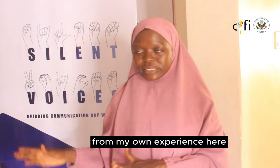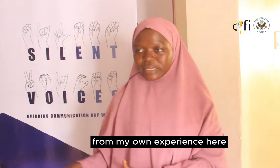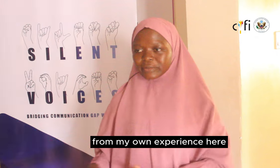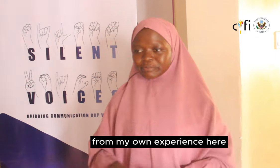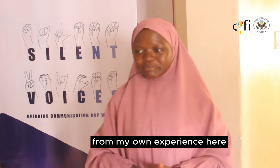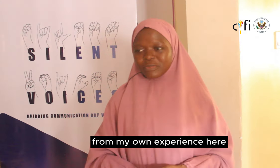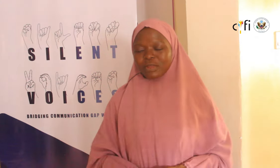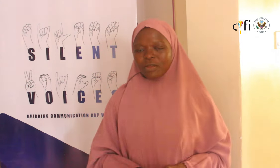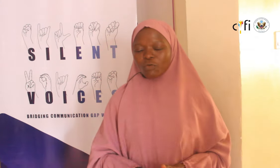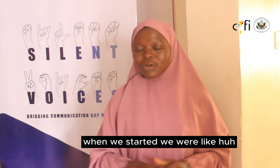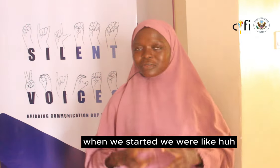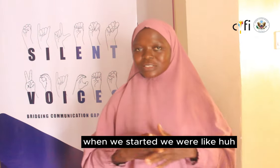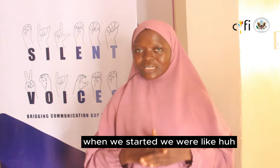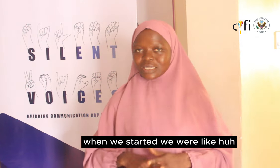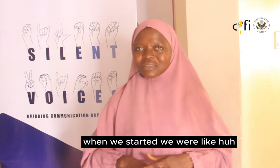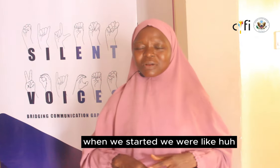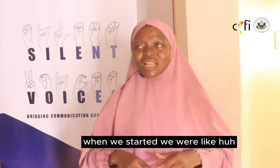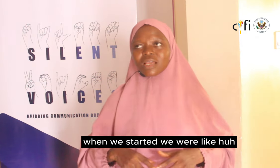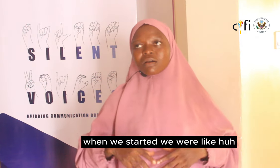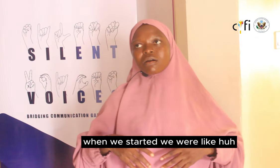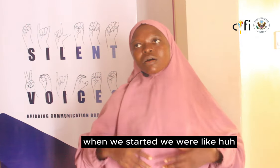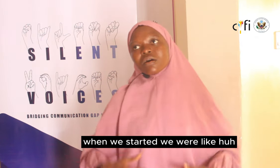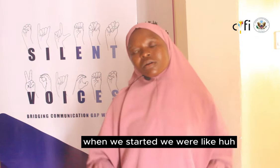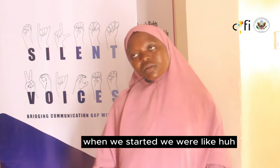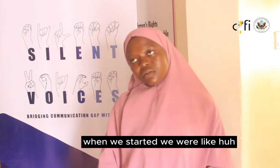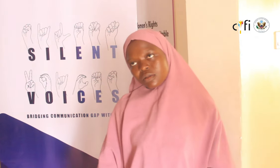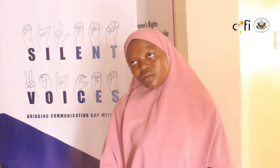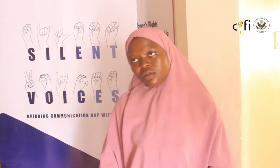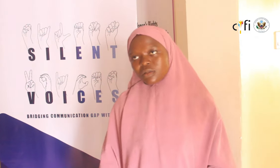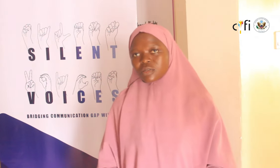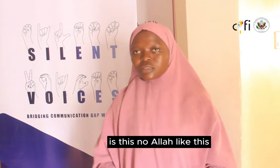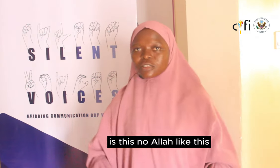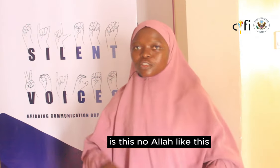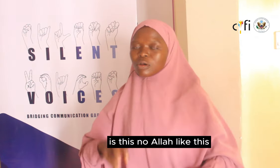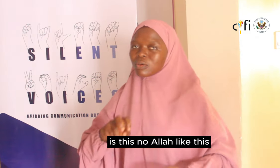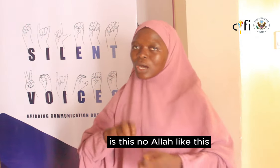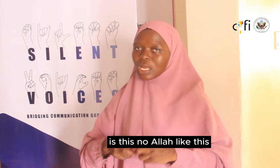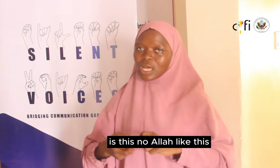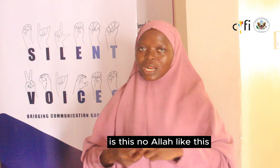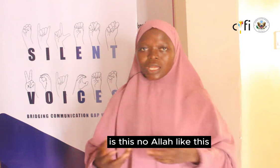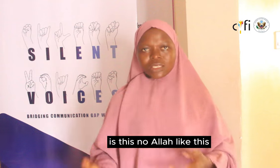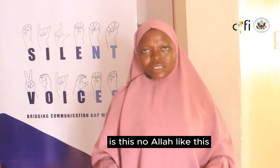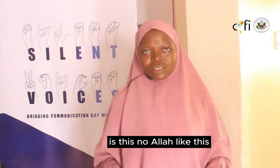here, when we started, we were like, huh, is this no wahala like this?